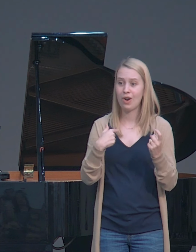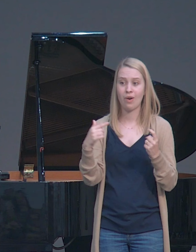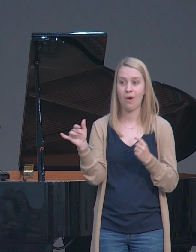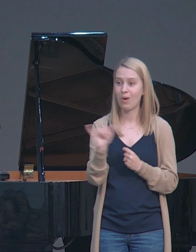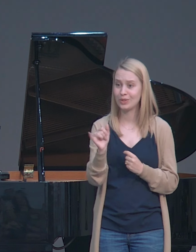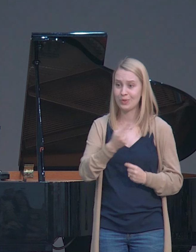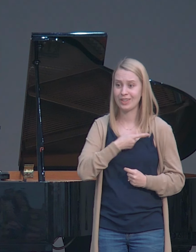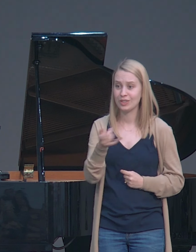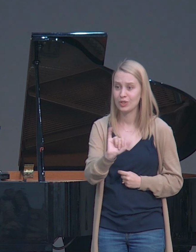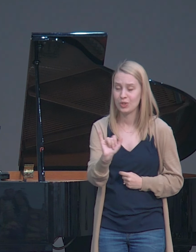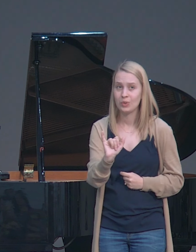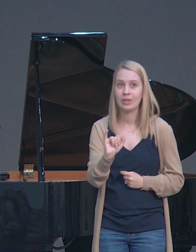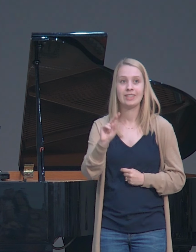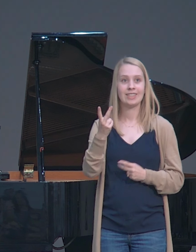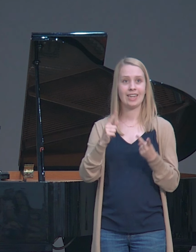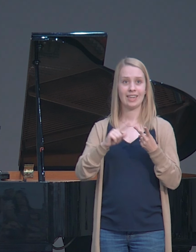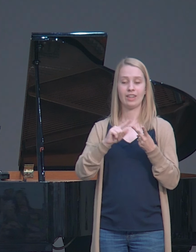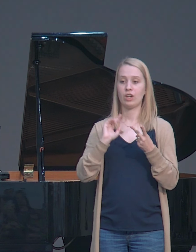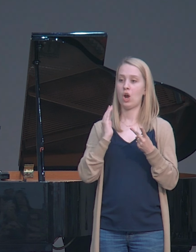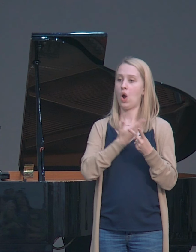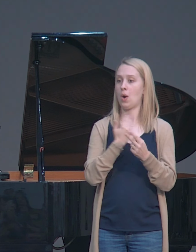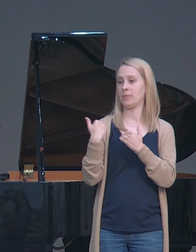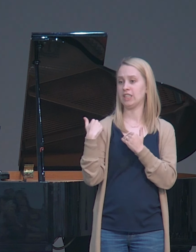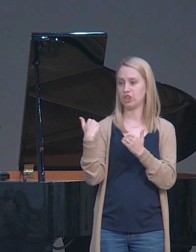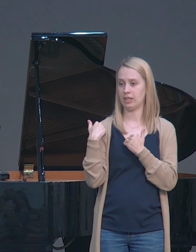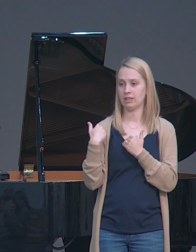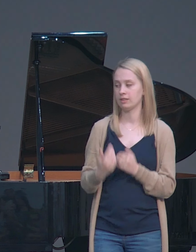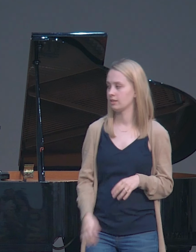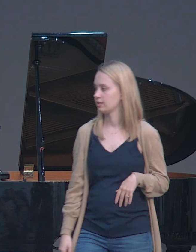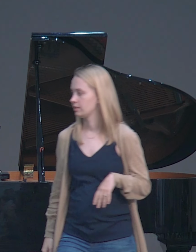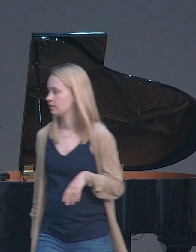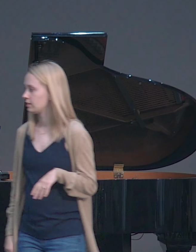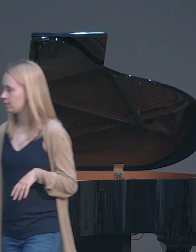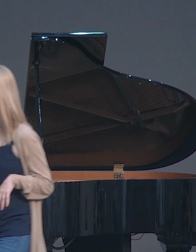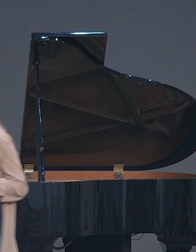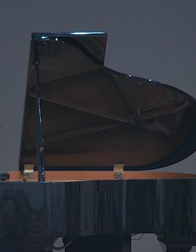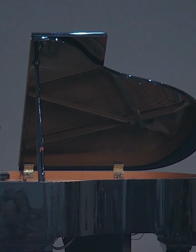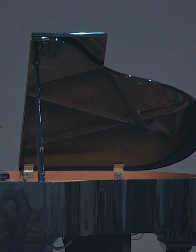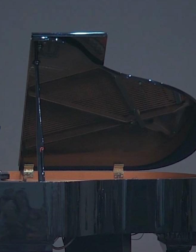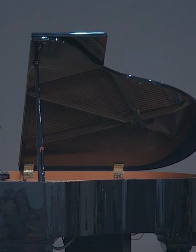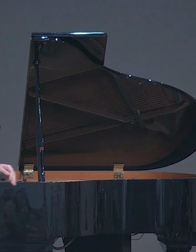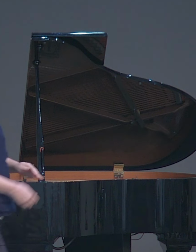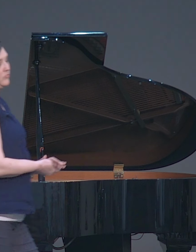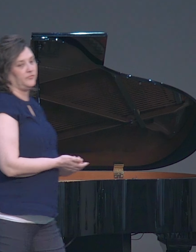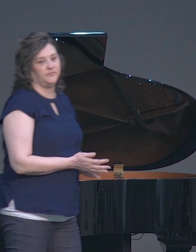qualified to judge this way because of our position. Because of our position.